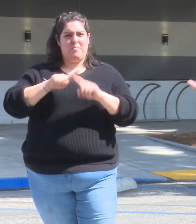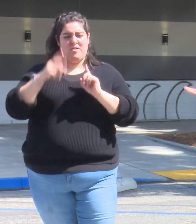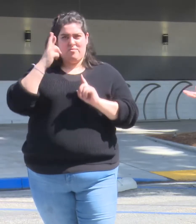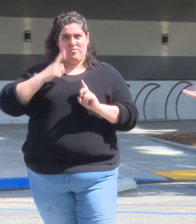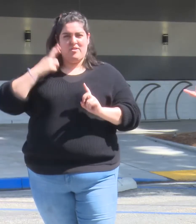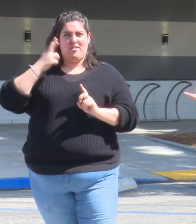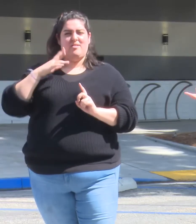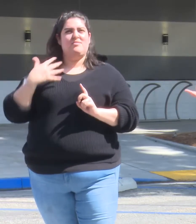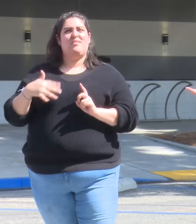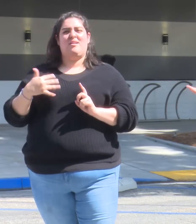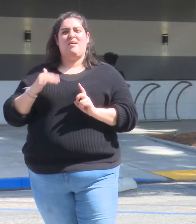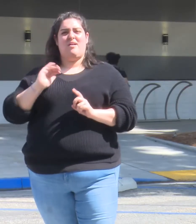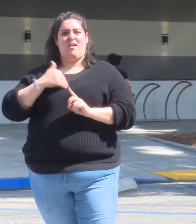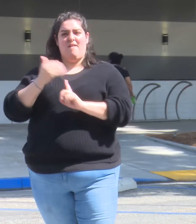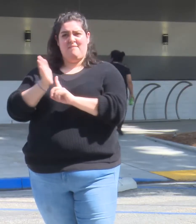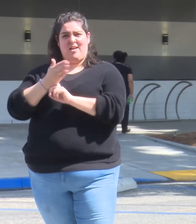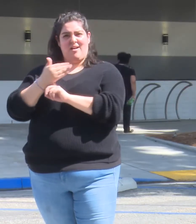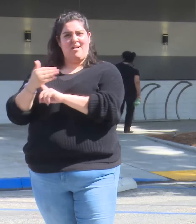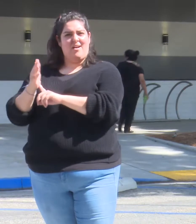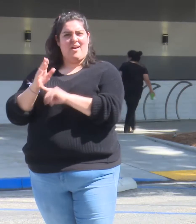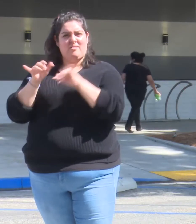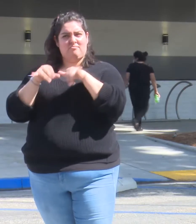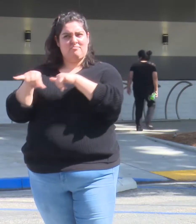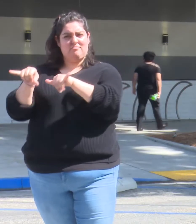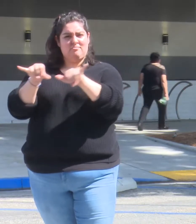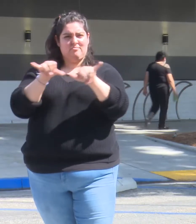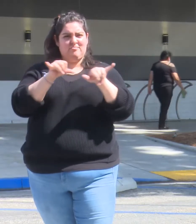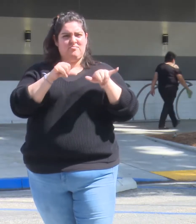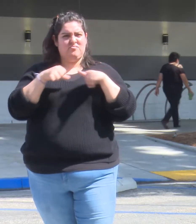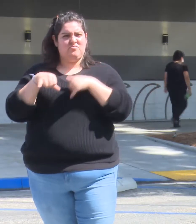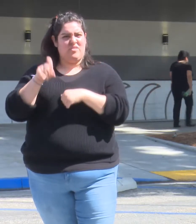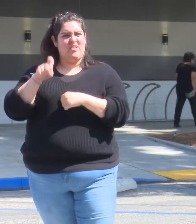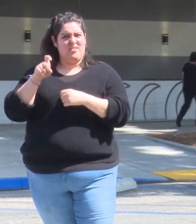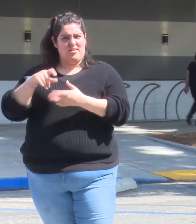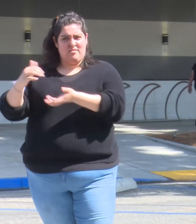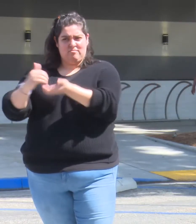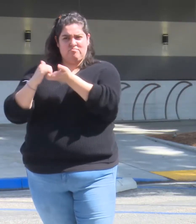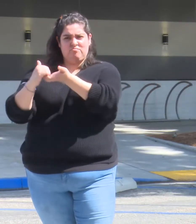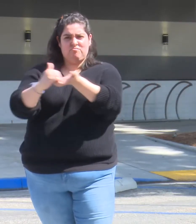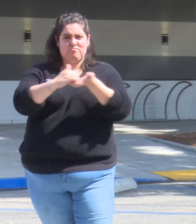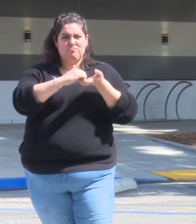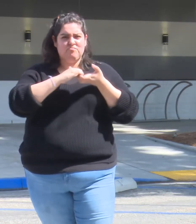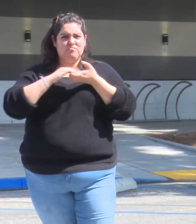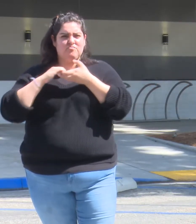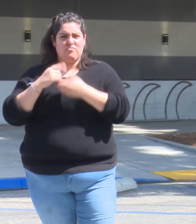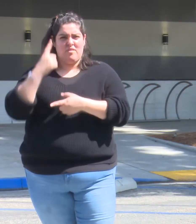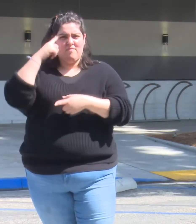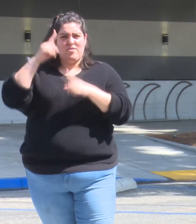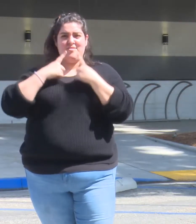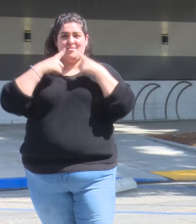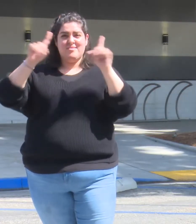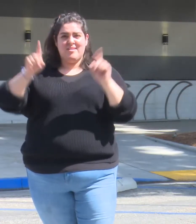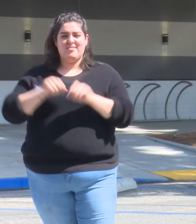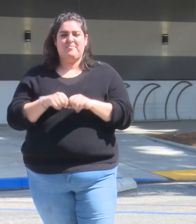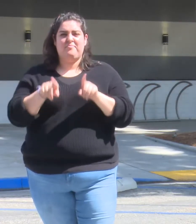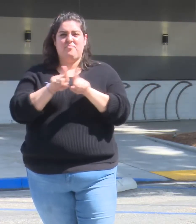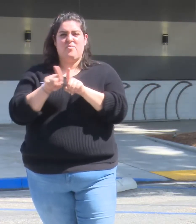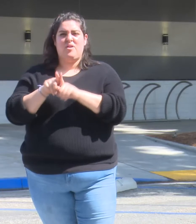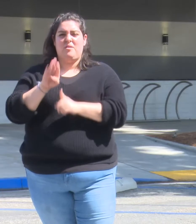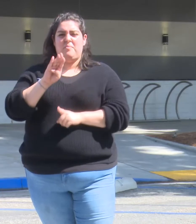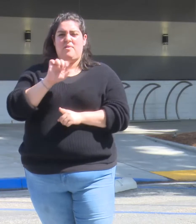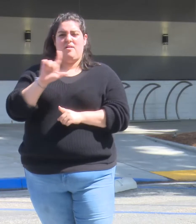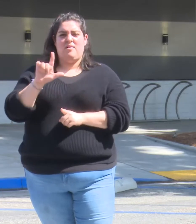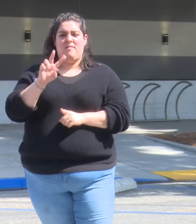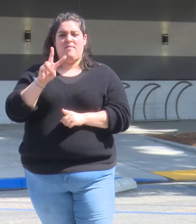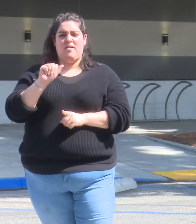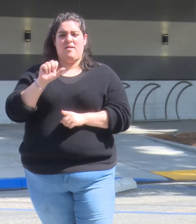what, our flags were very similar and that we needed to work together in order to get it done. I also want to acknowledge Bill Vasquez and Teresa